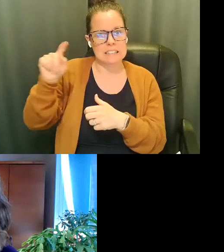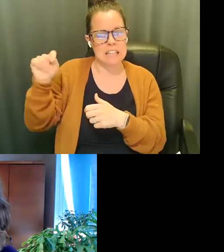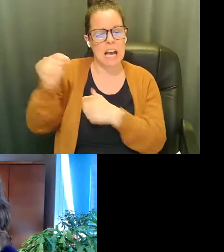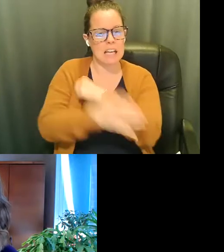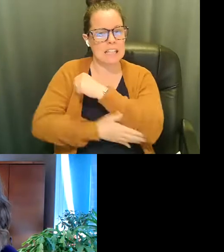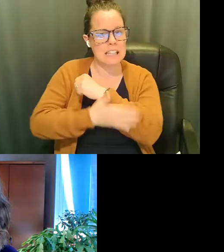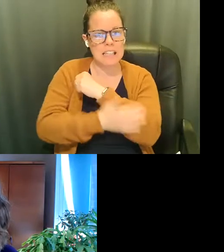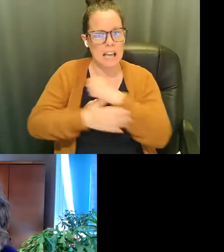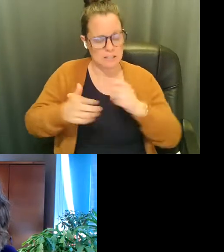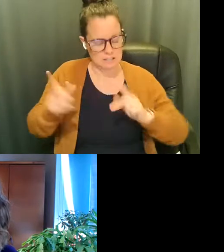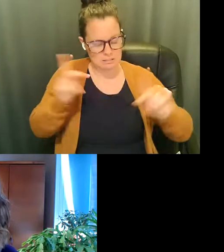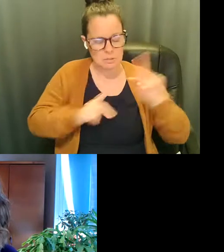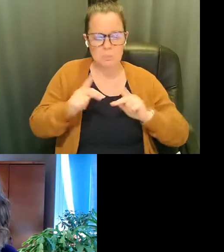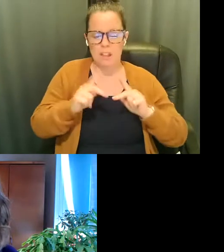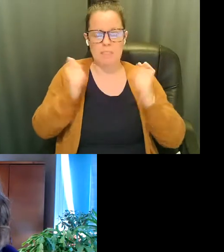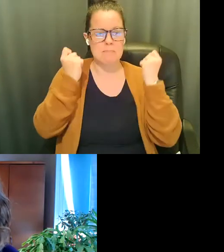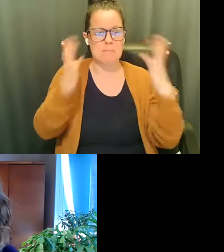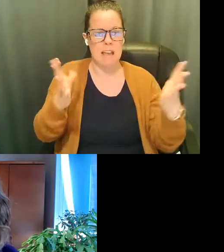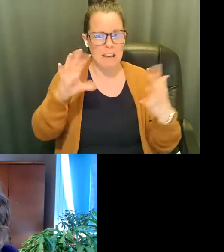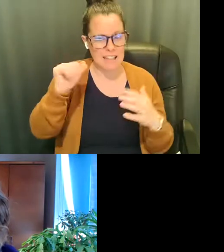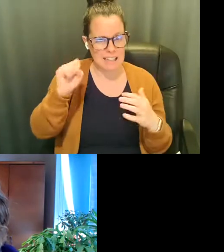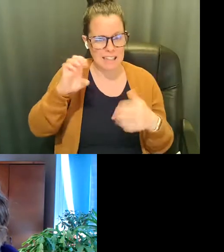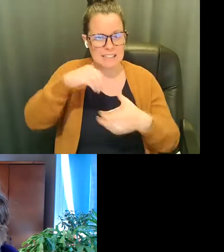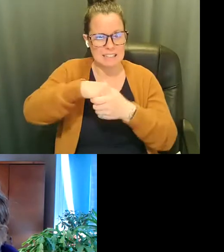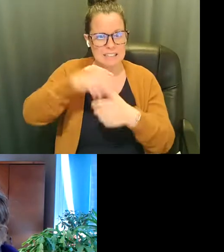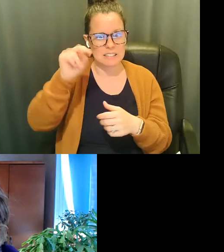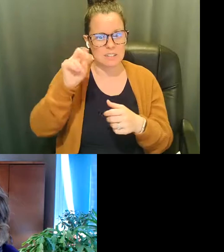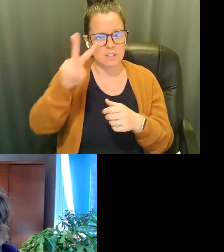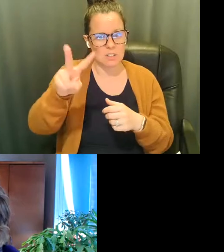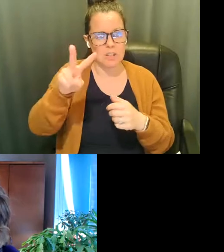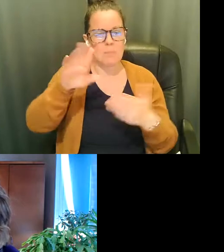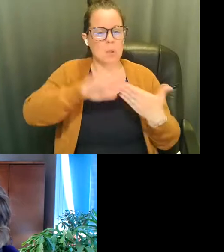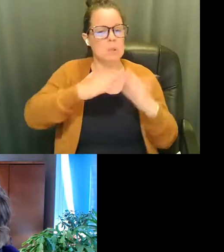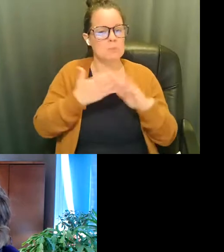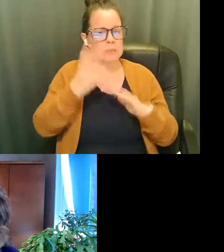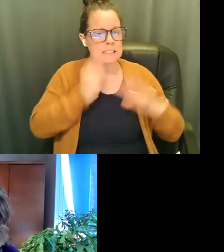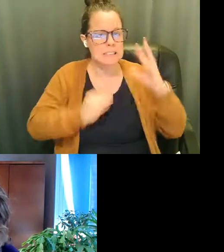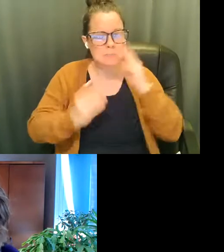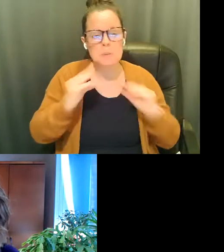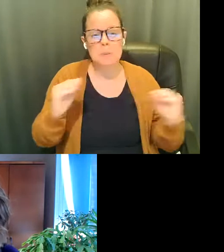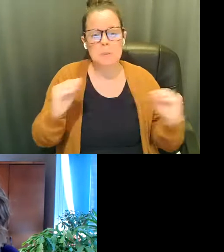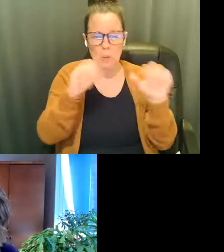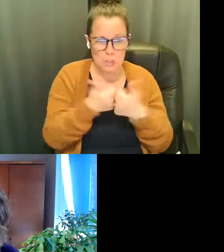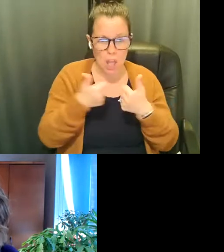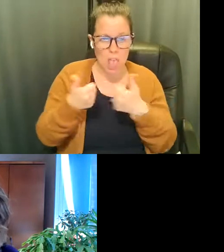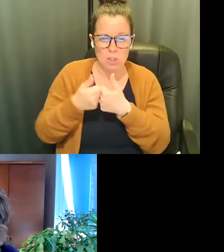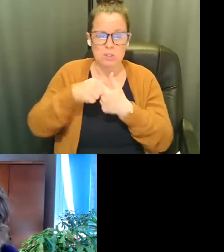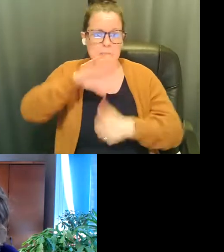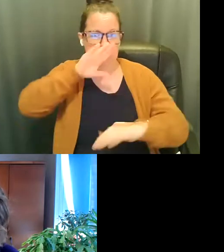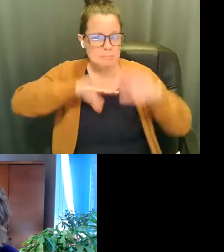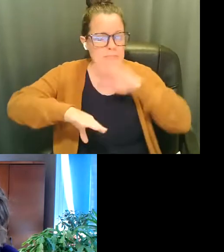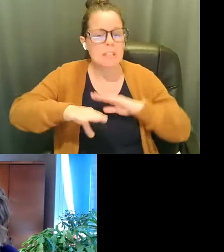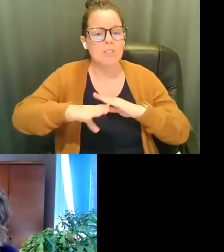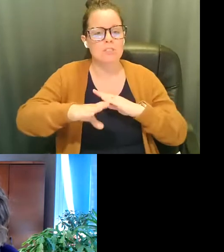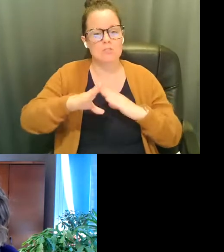the tsunami of cases in November, our community has experienced more challenges, barriers, and frustrations than we ever